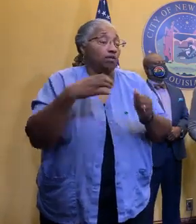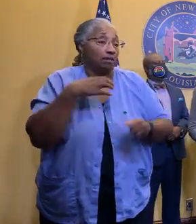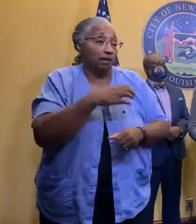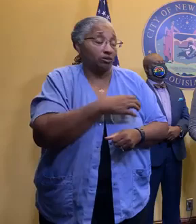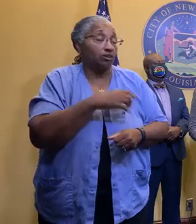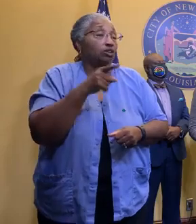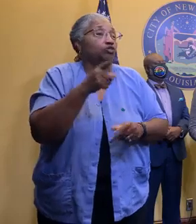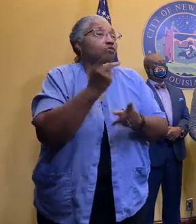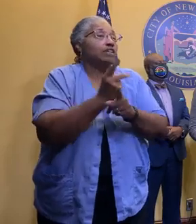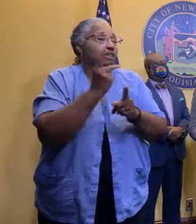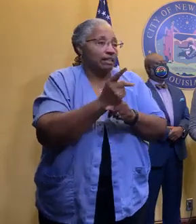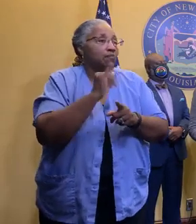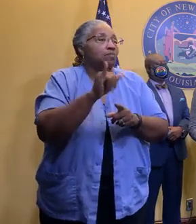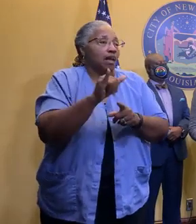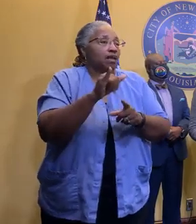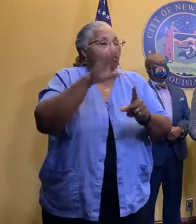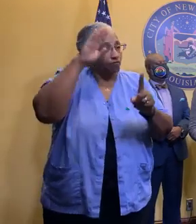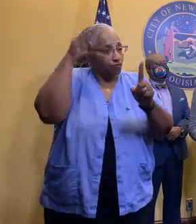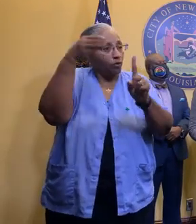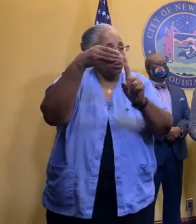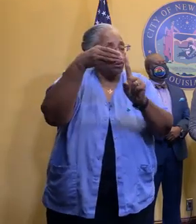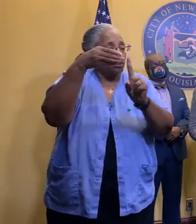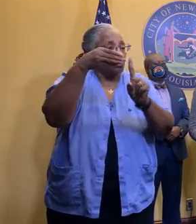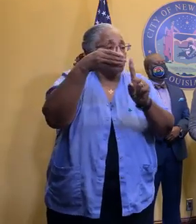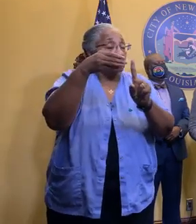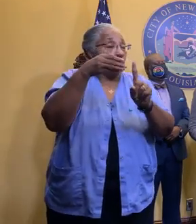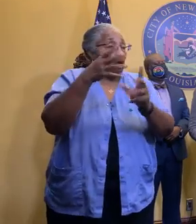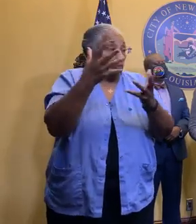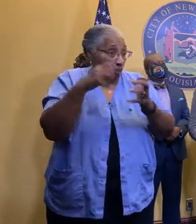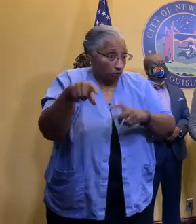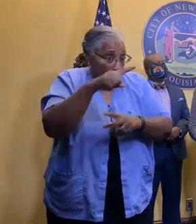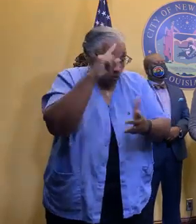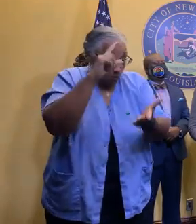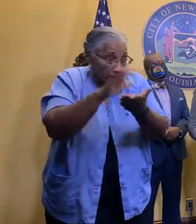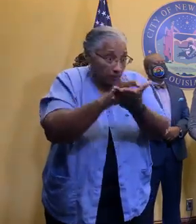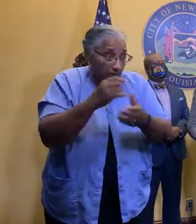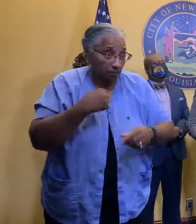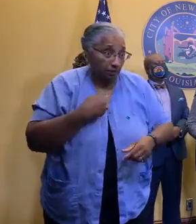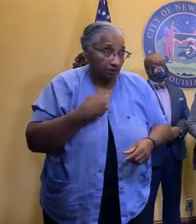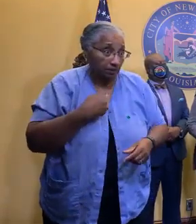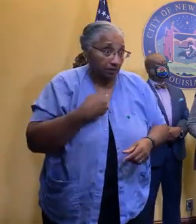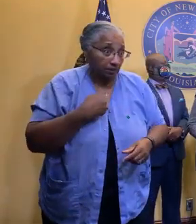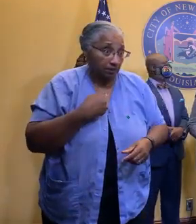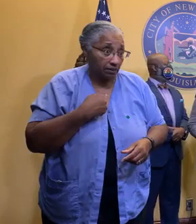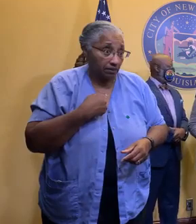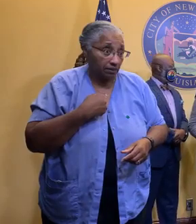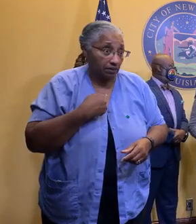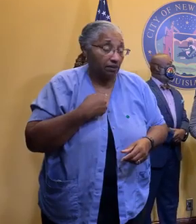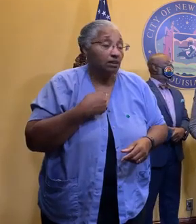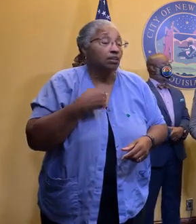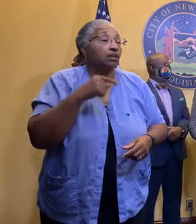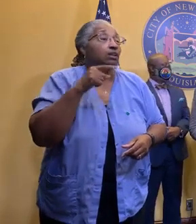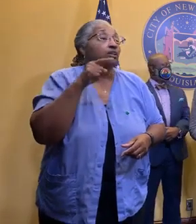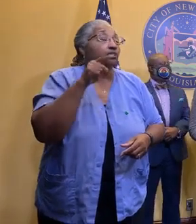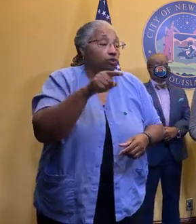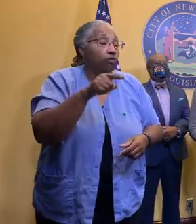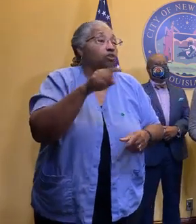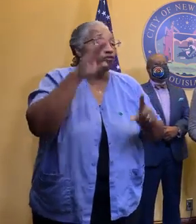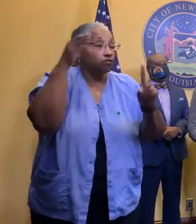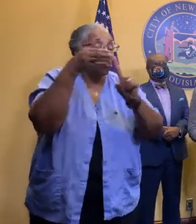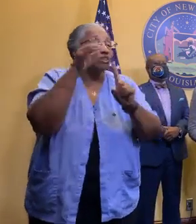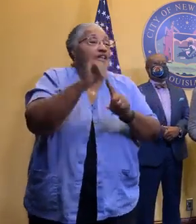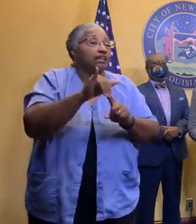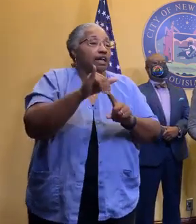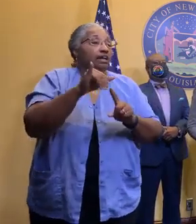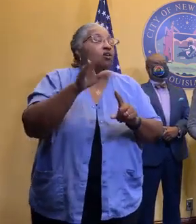maintained. And believe me when I say it, that investment is going to yield dividends. That's not